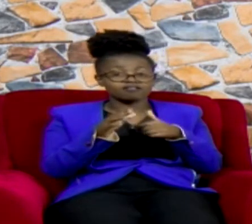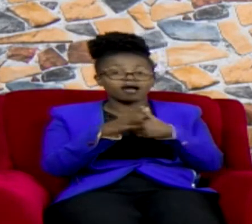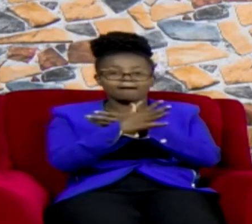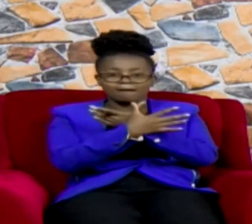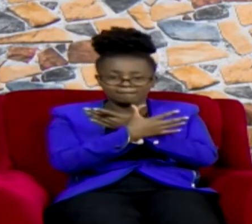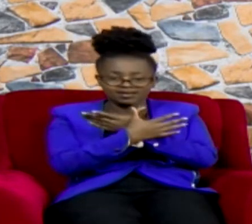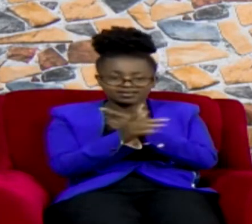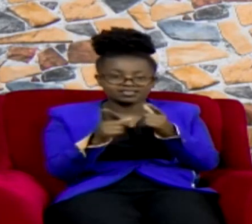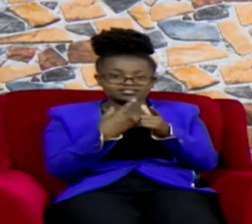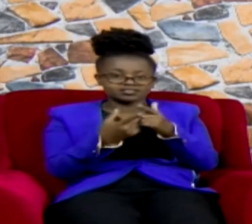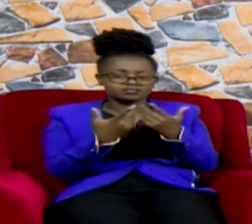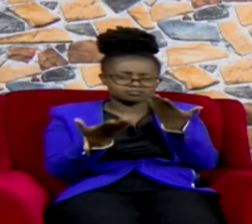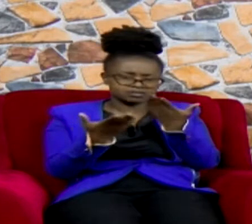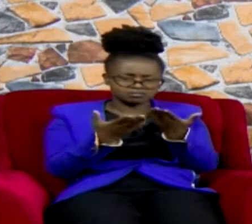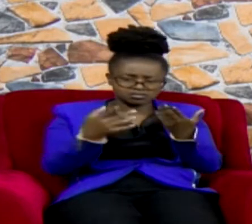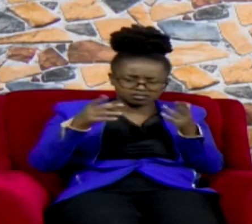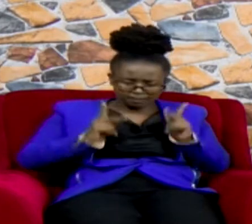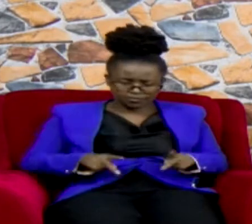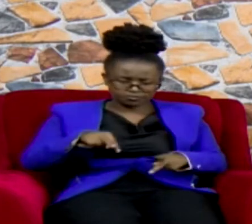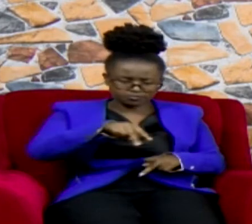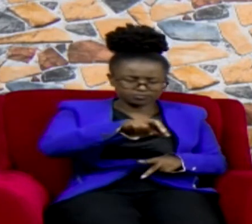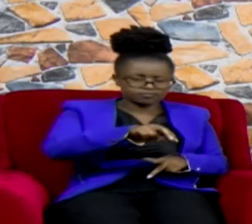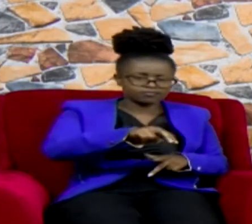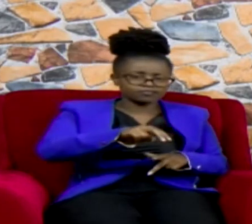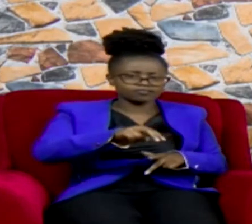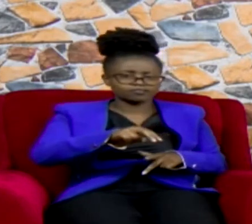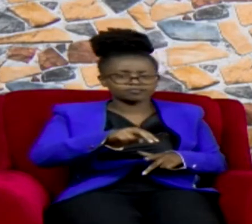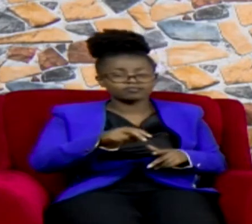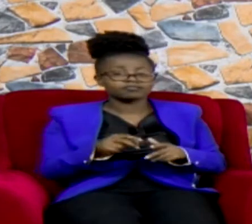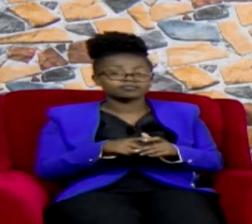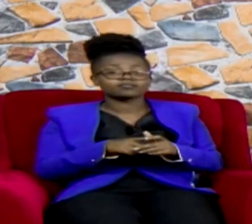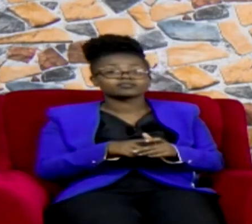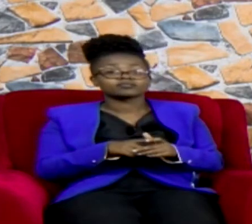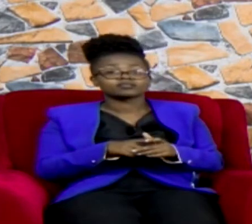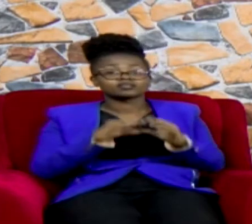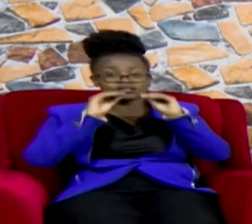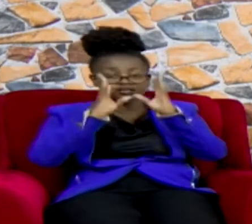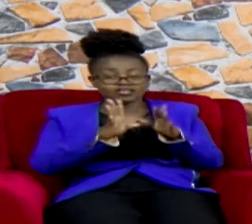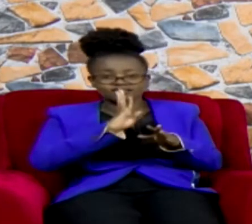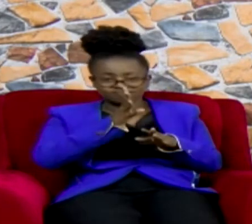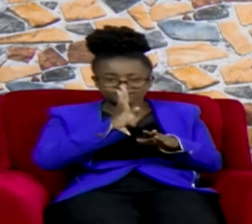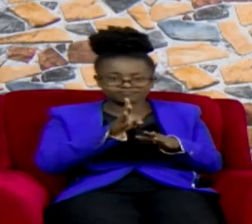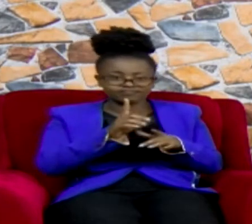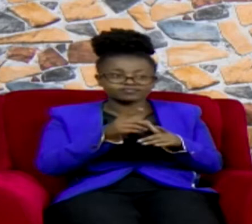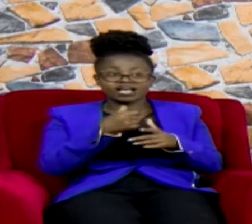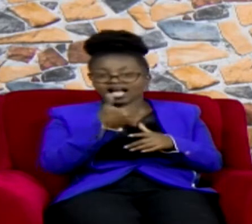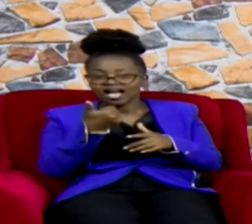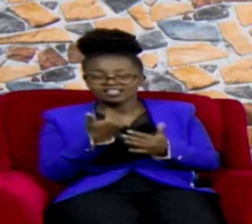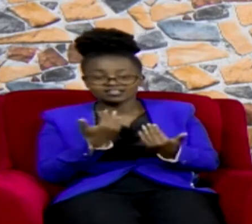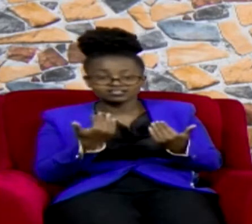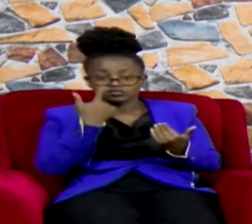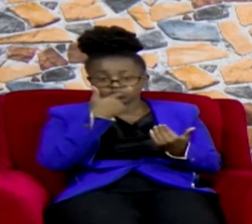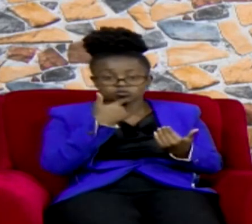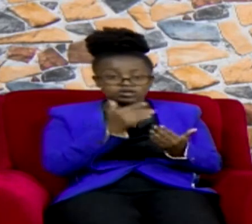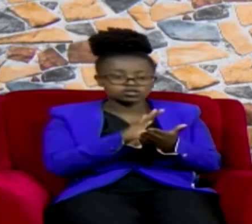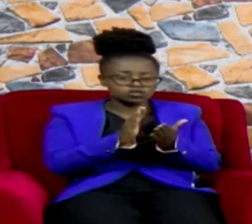roof, there's someone walking along the corridor, the teacher is speaking, there's another child who is